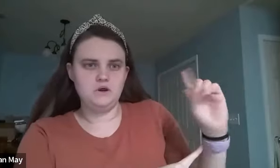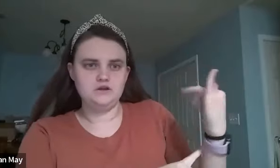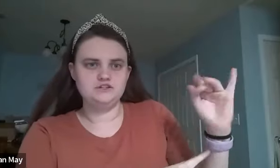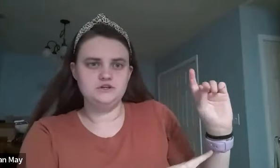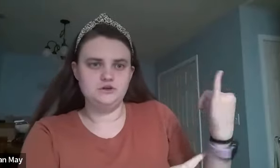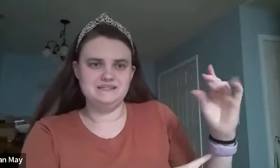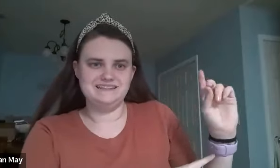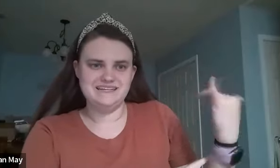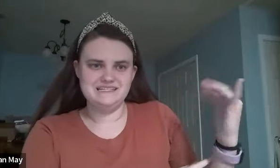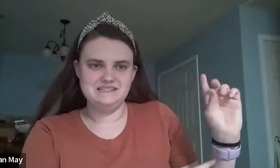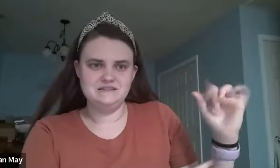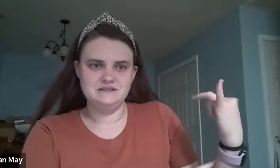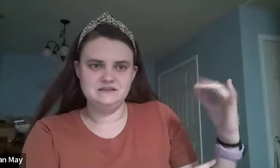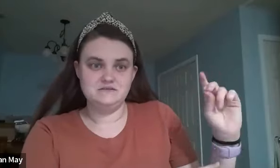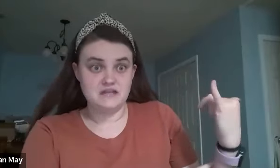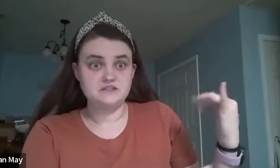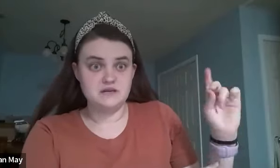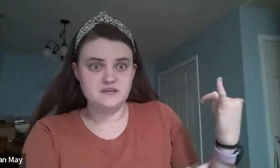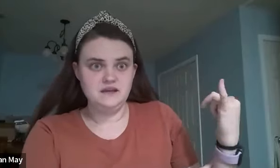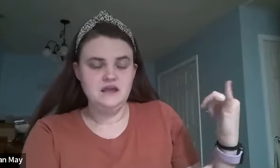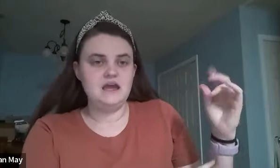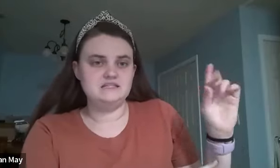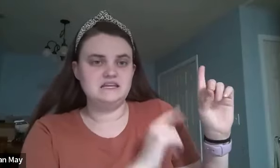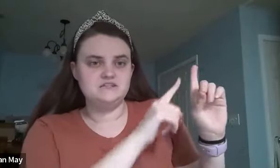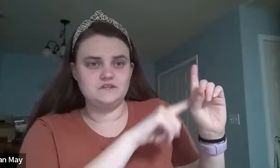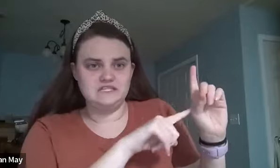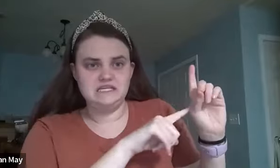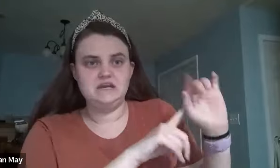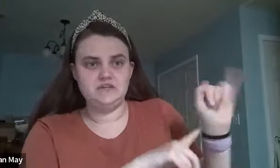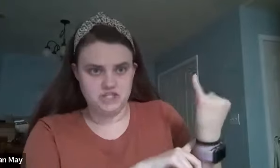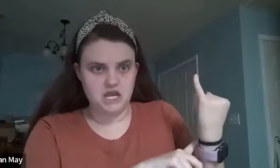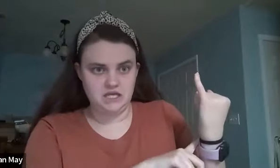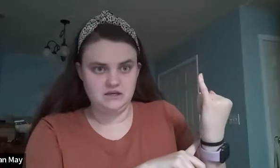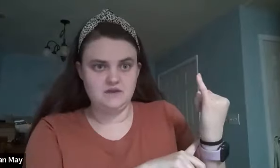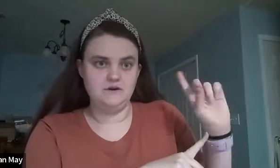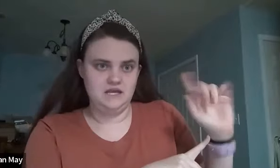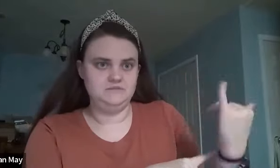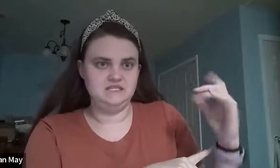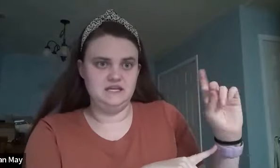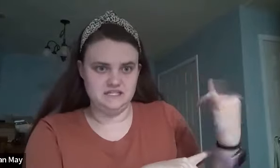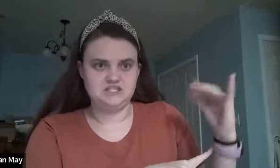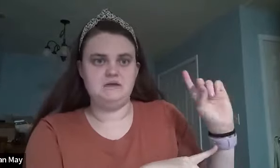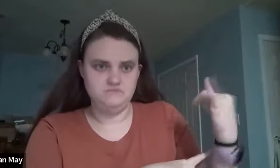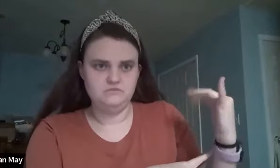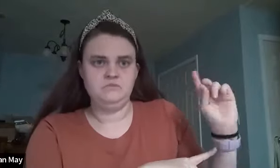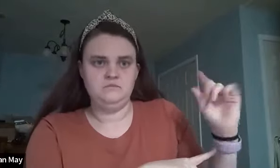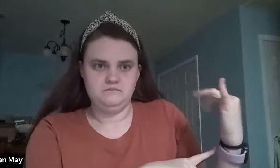coworker who is this. That's her name sign, and it stands for the D and the J of her name. D, and it's just that